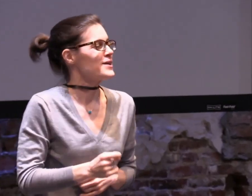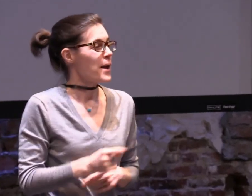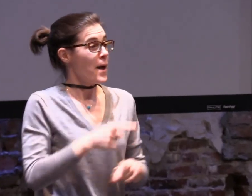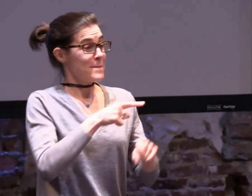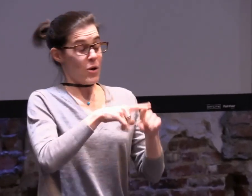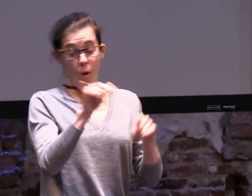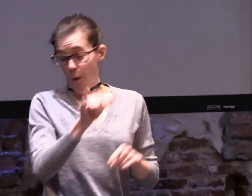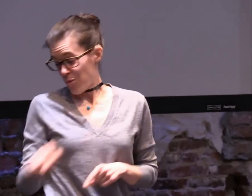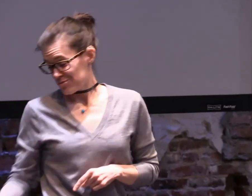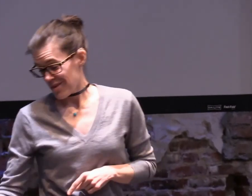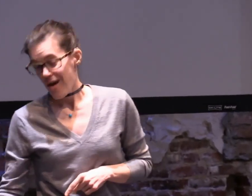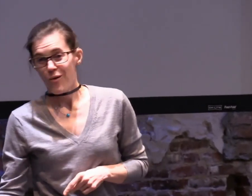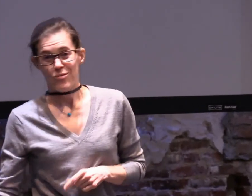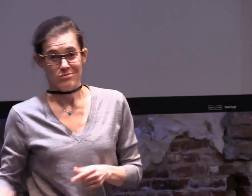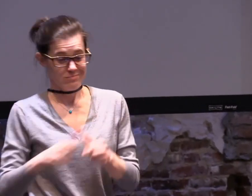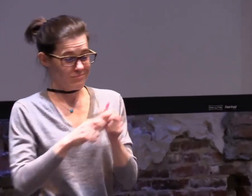a later time on break.